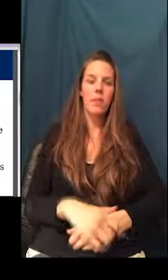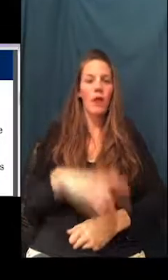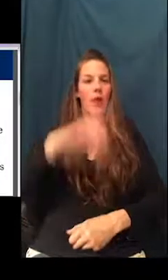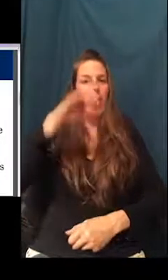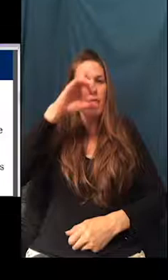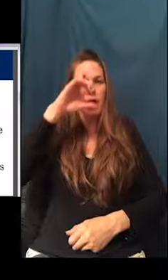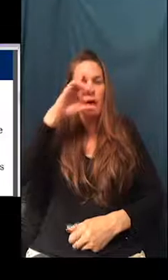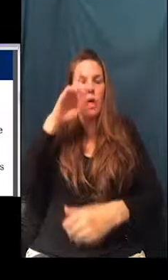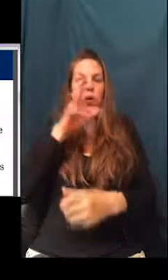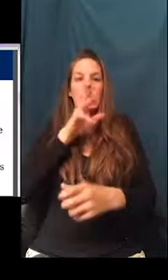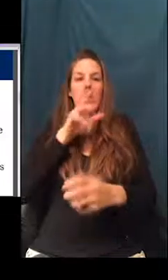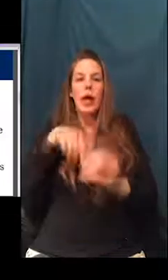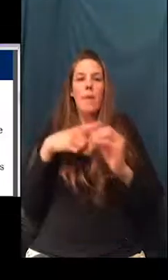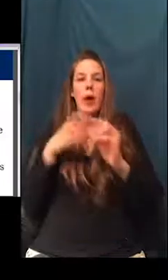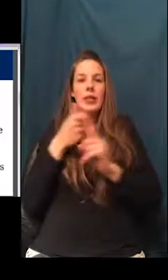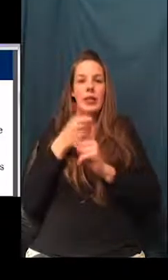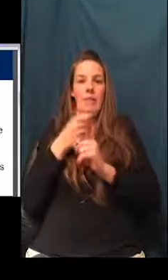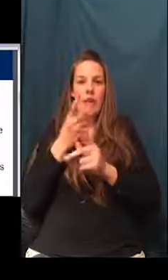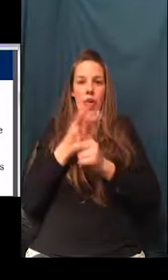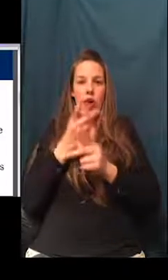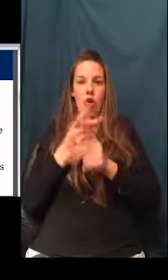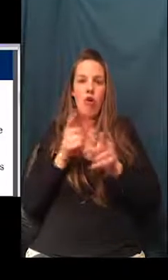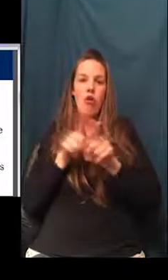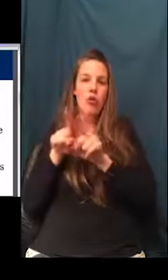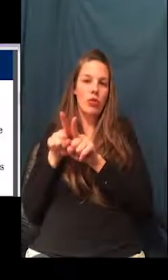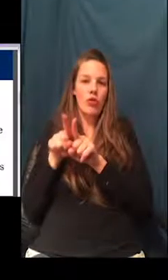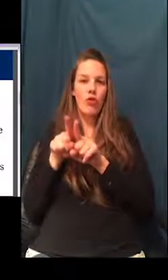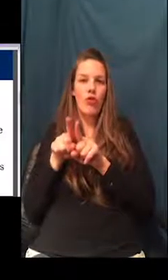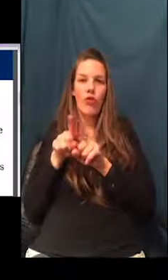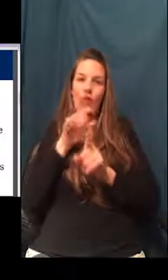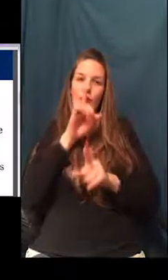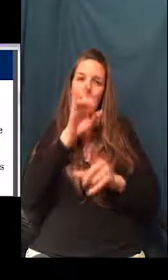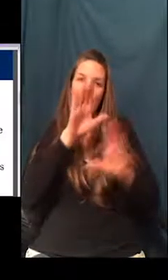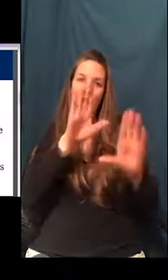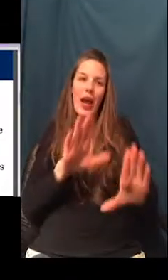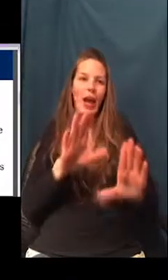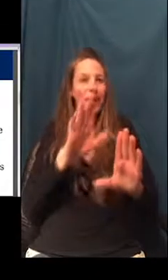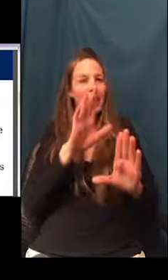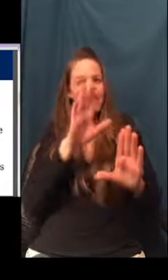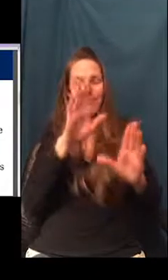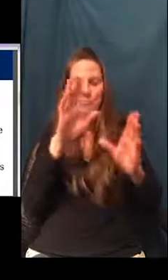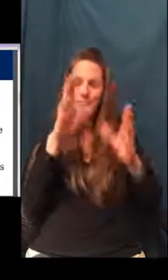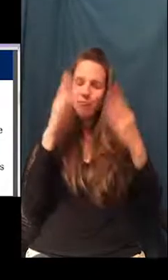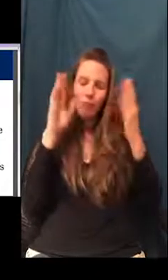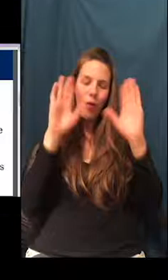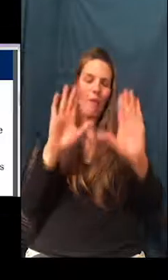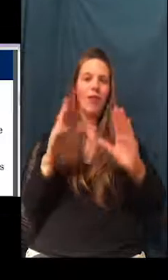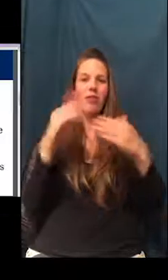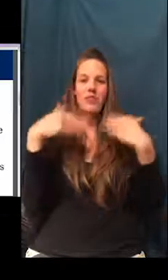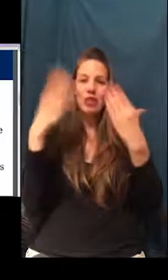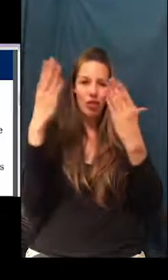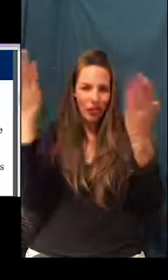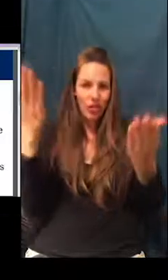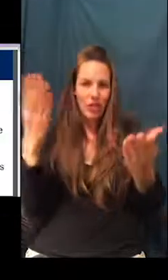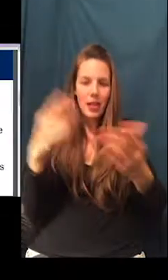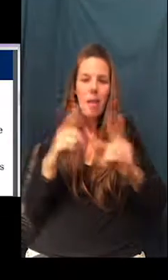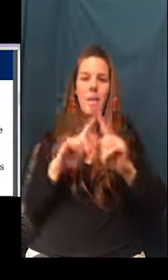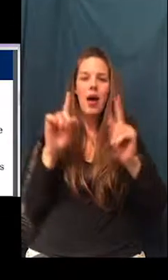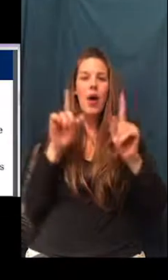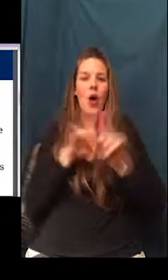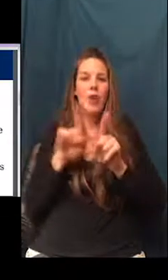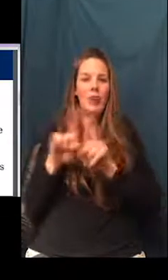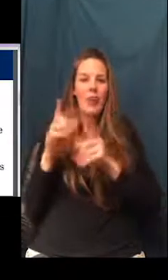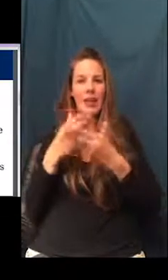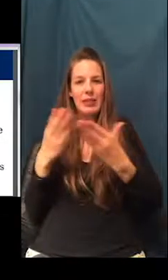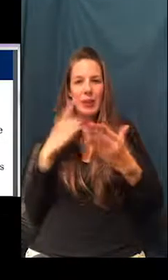I think when we're talking about self-care too, it's also, those are all really great and wonderful suggestions. But also